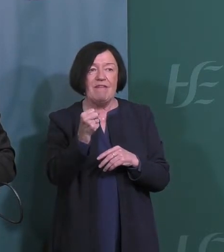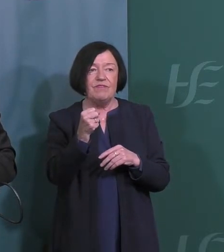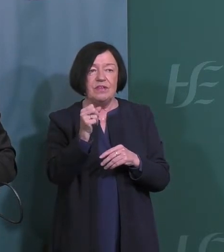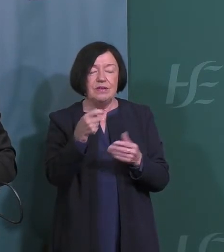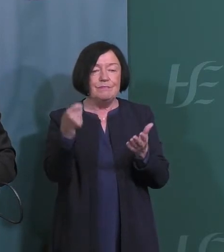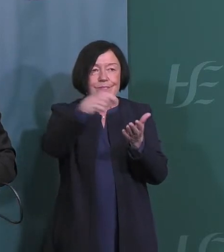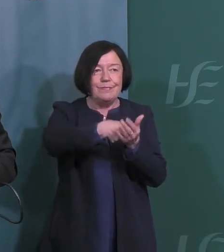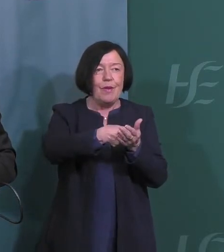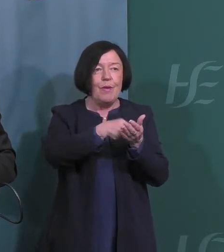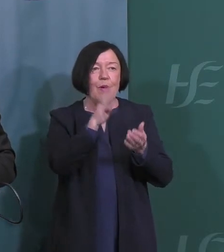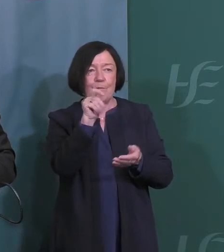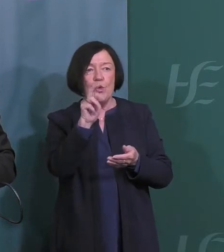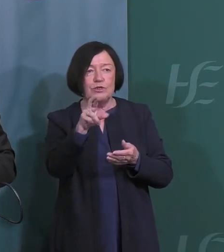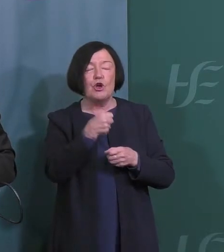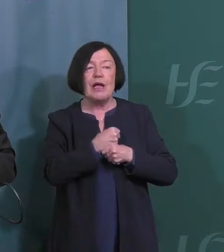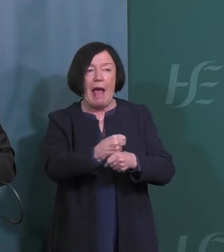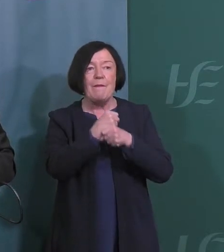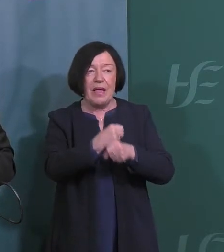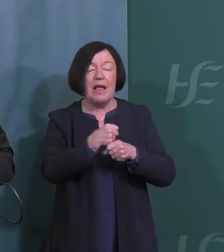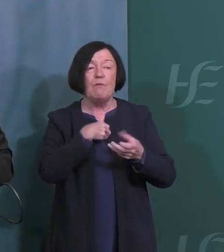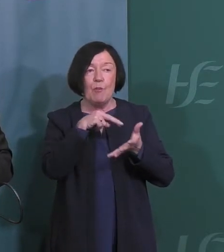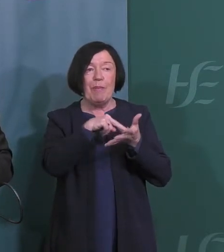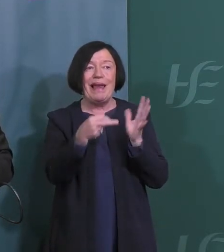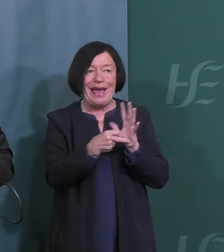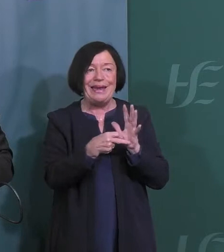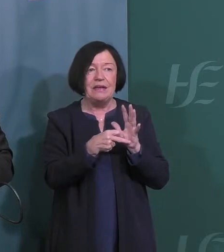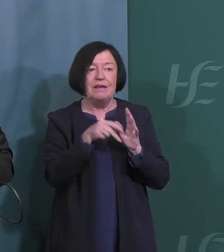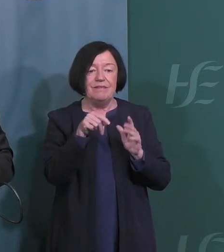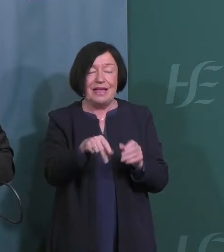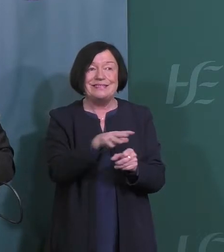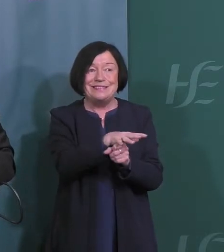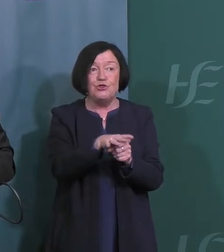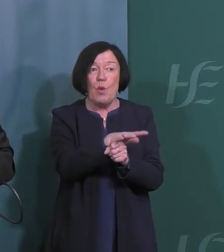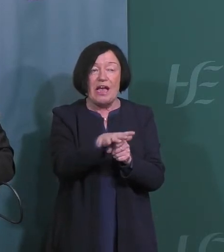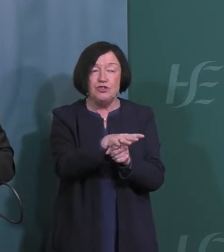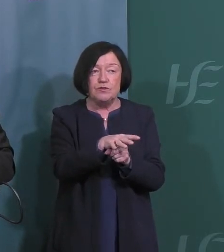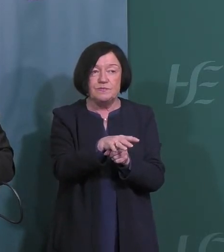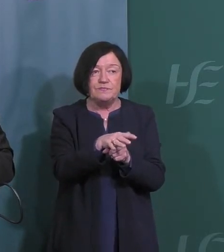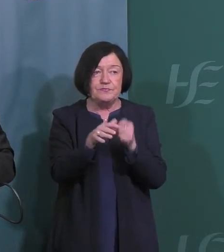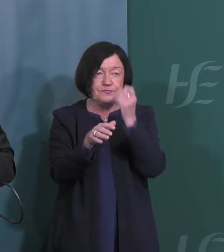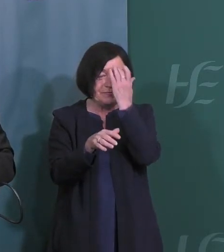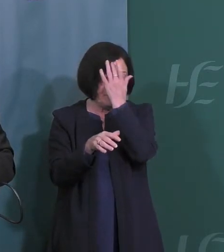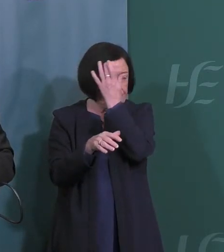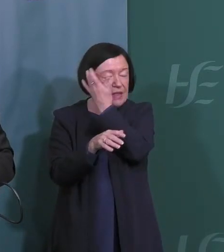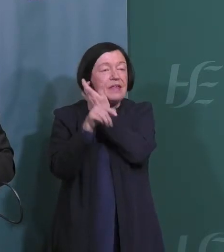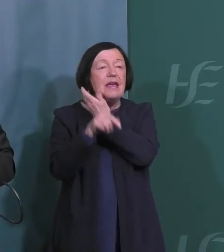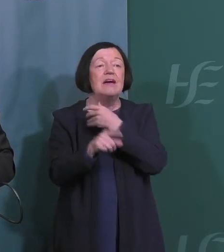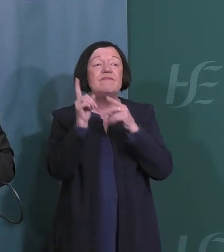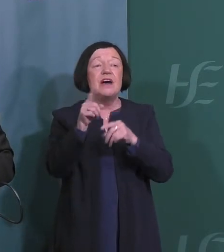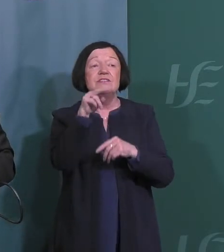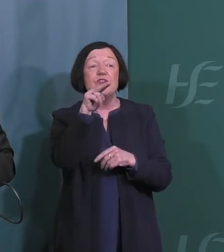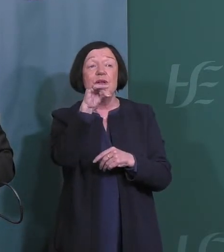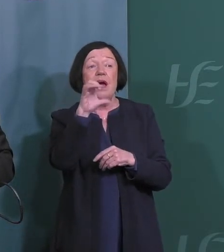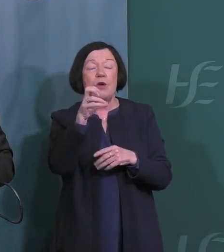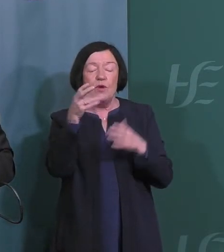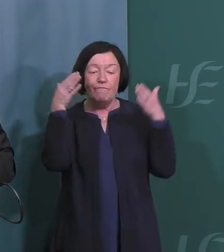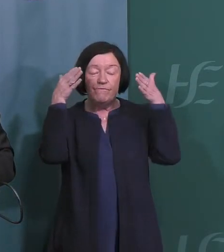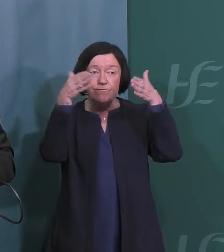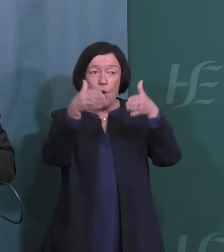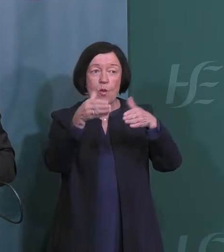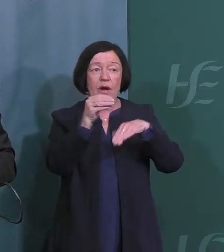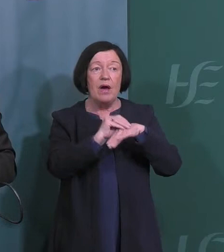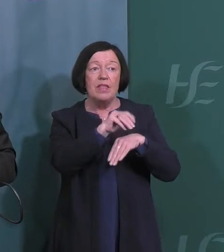booster campaign, and we're certainly planning for that scenario. Inevitably, the advice from NIAC will focus